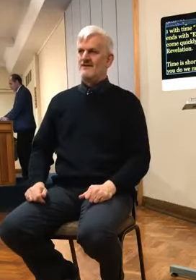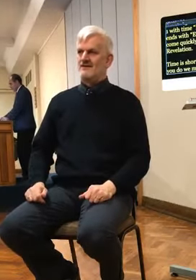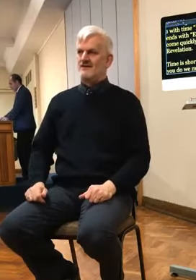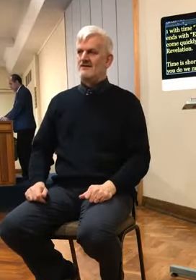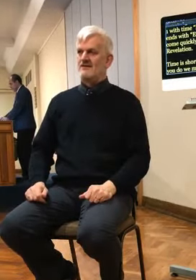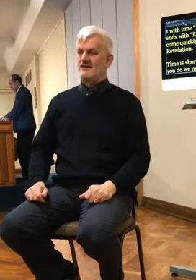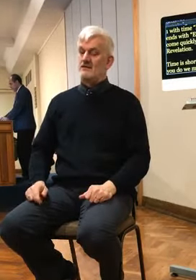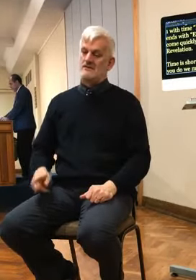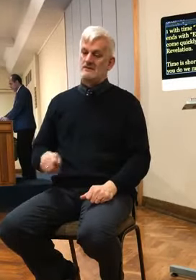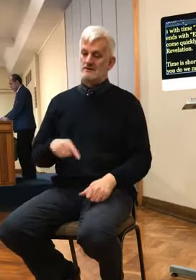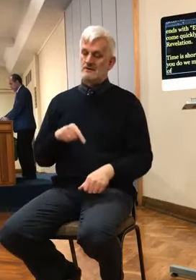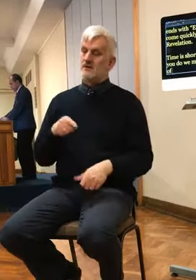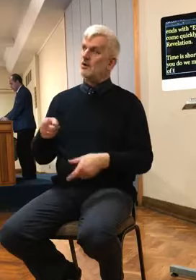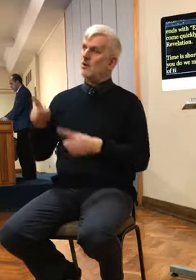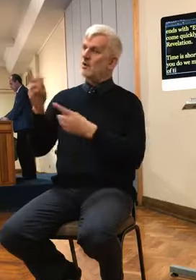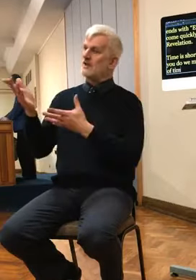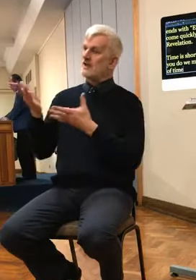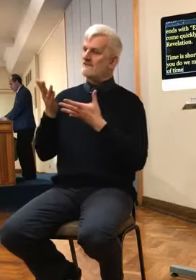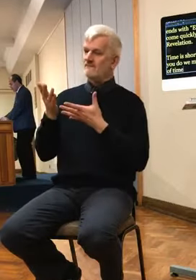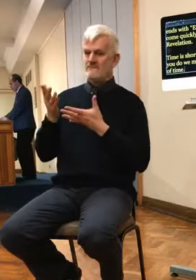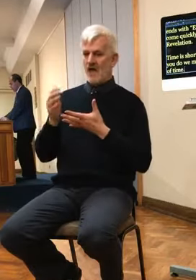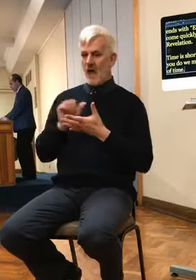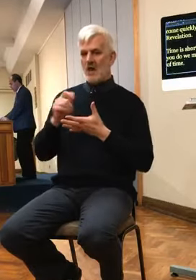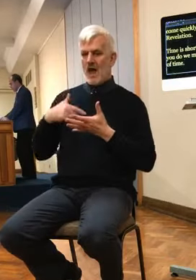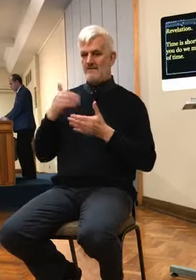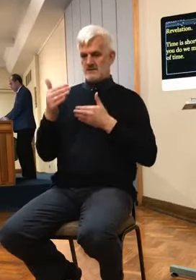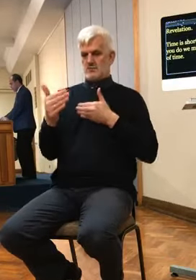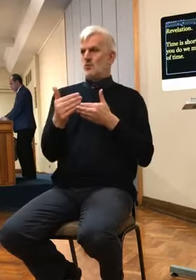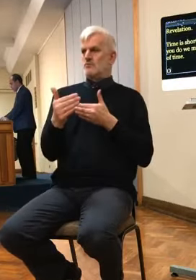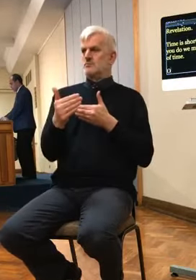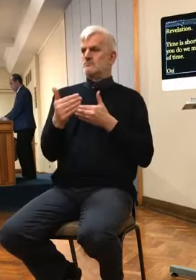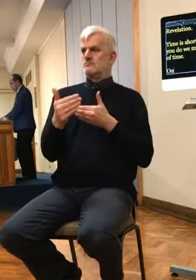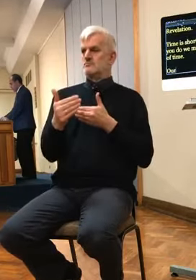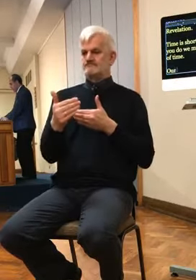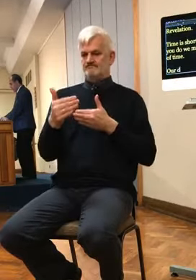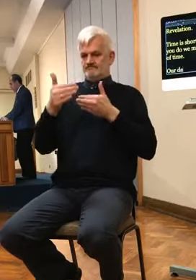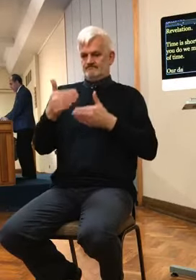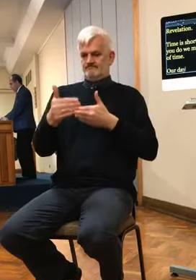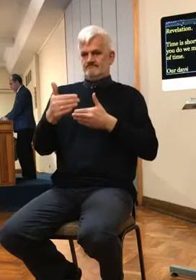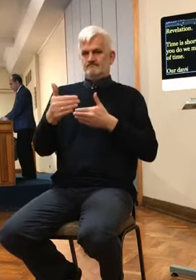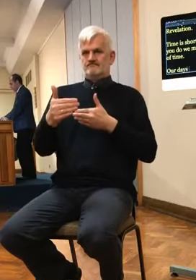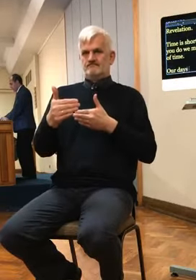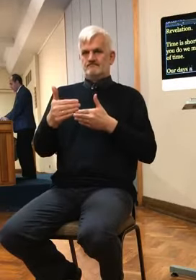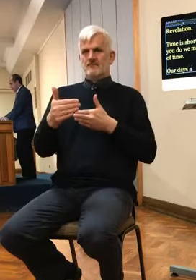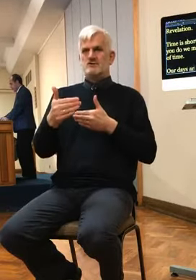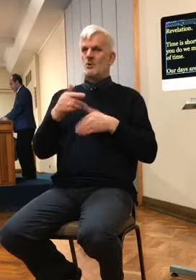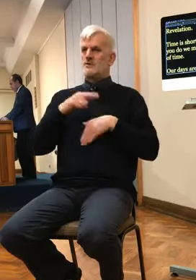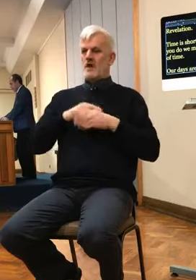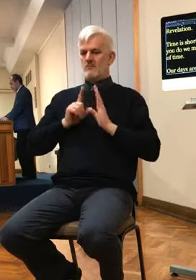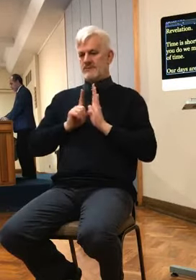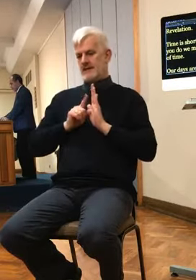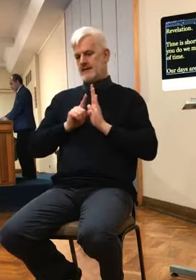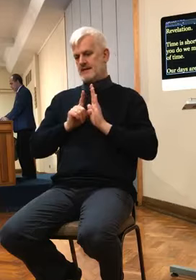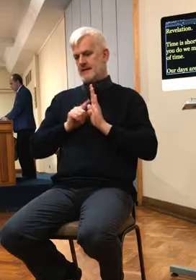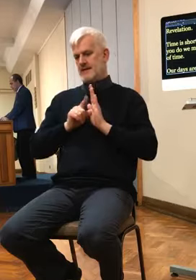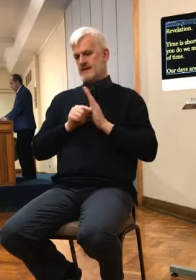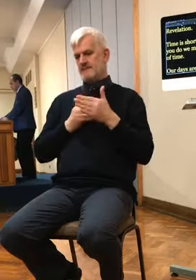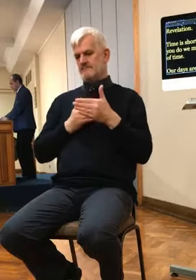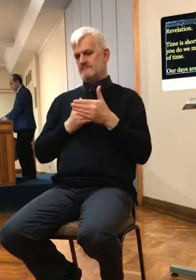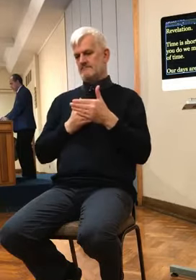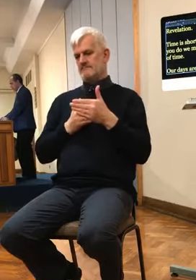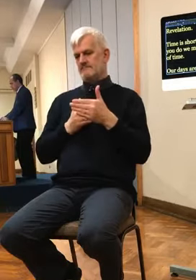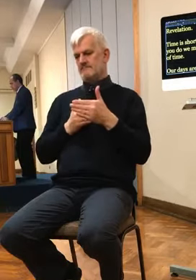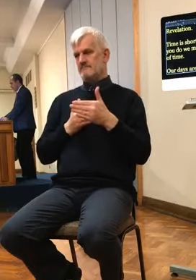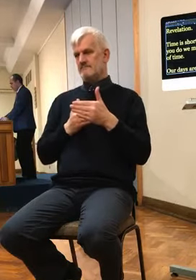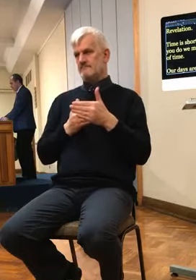the days that are given to us. Every tick of the clock is a reminder that time is short. Time is